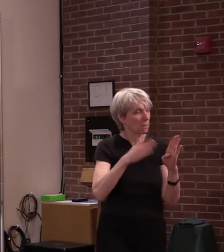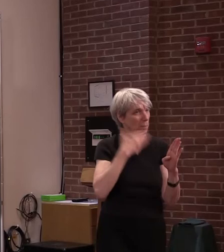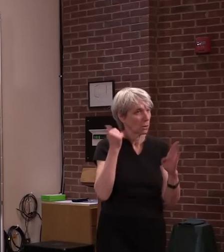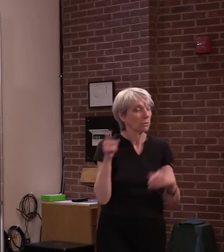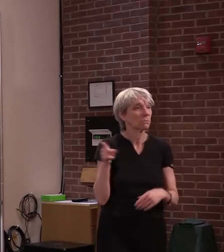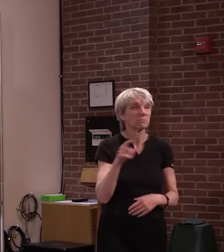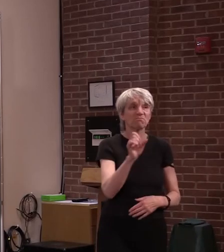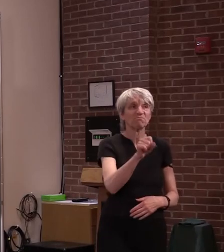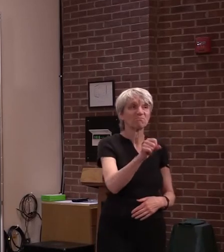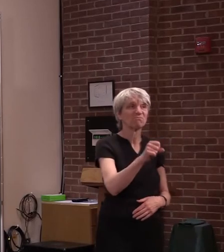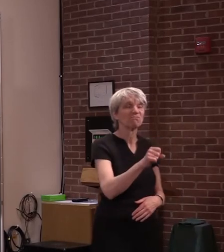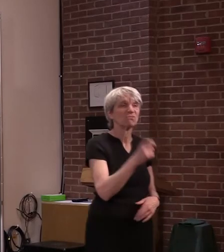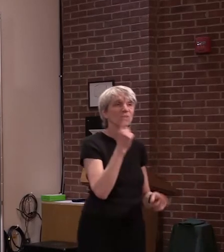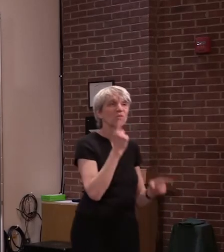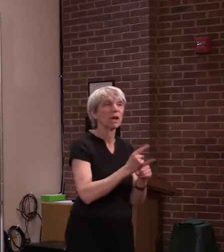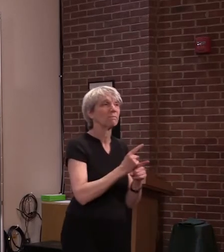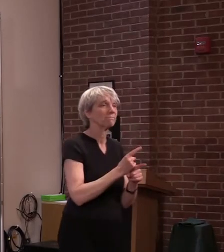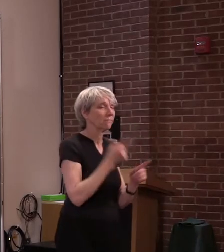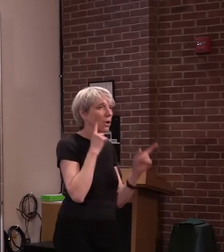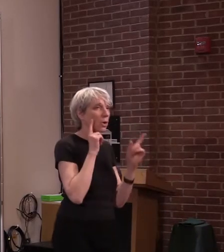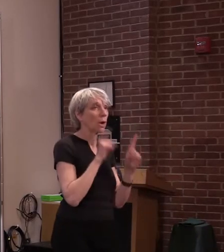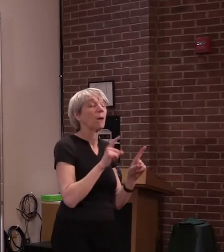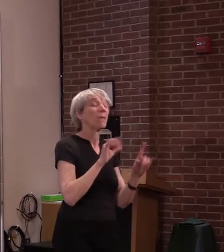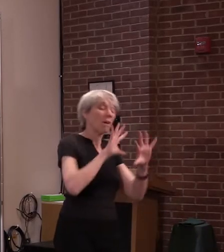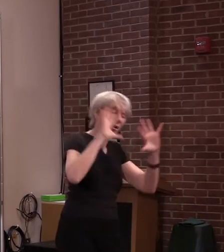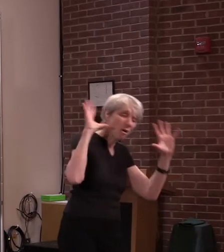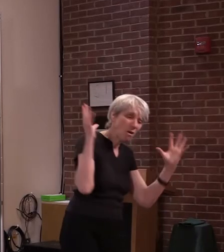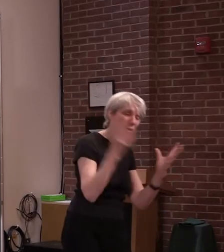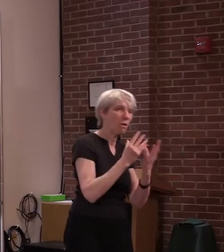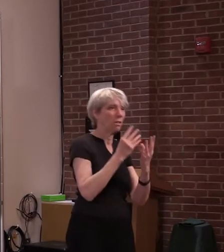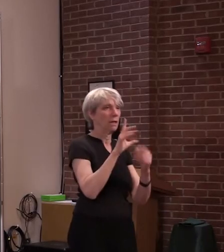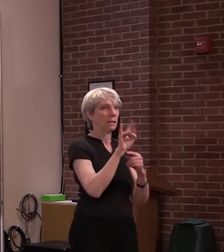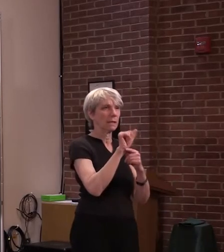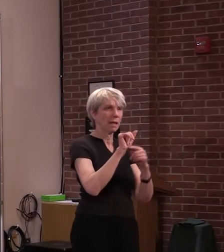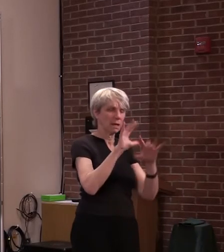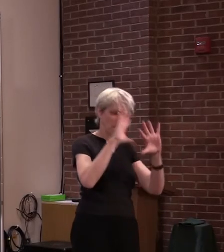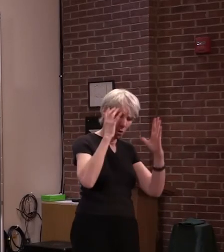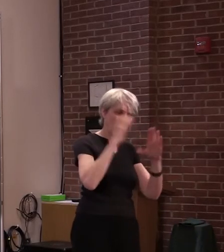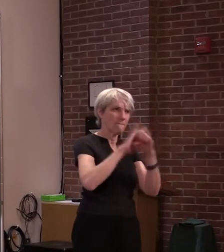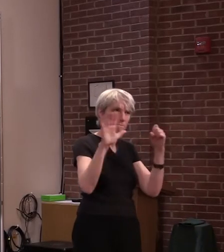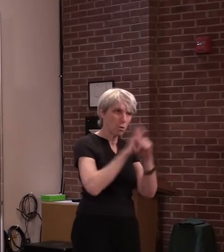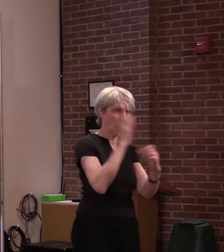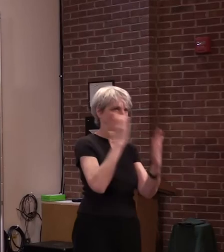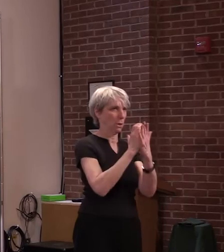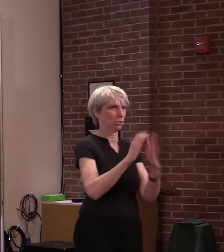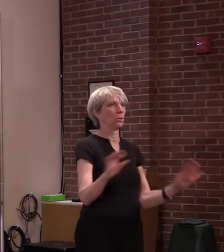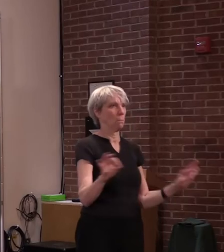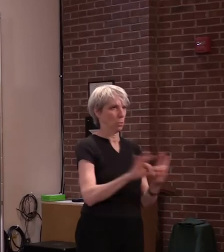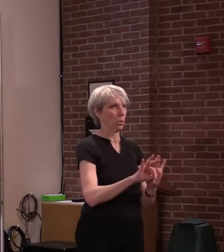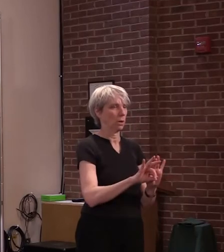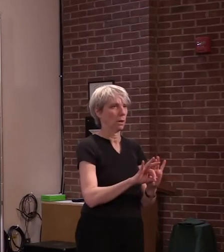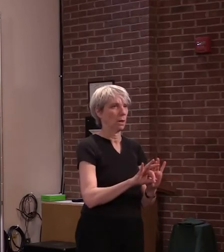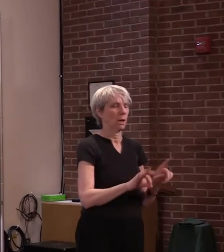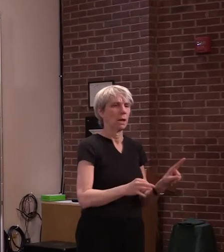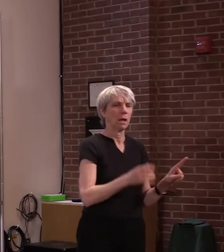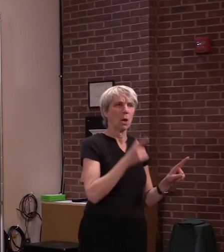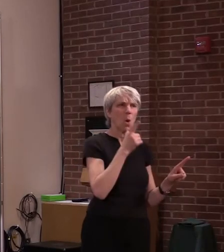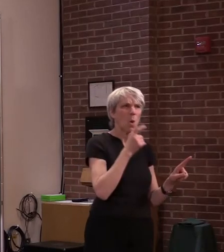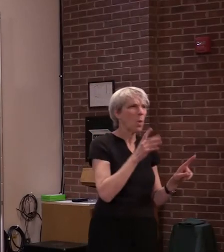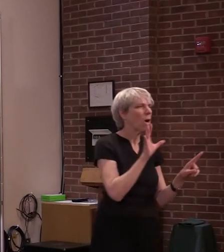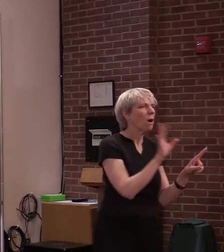Yes, I do think, Tim, you need to look at all the data, you know, together at this point. You know, on the case counts, you know, I mentioned